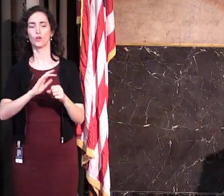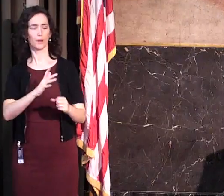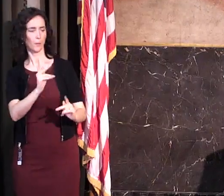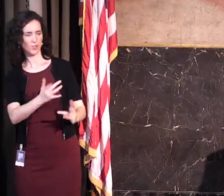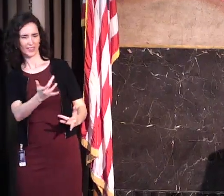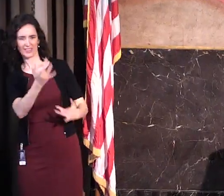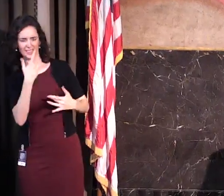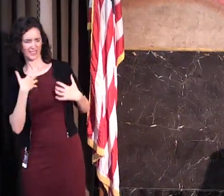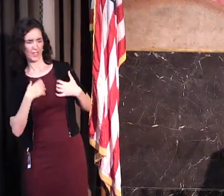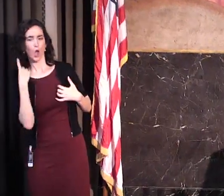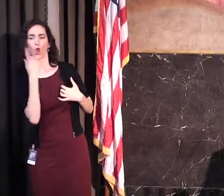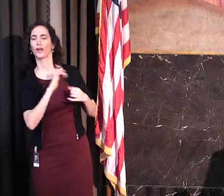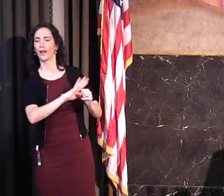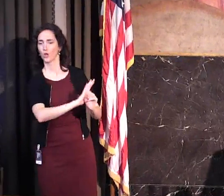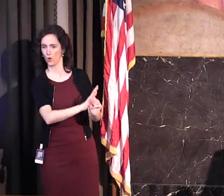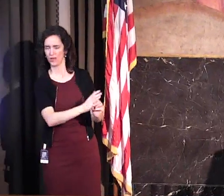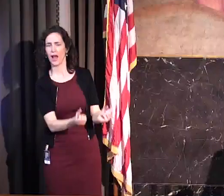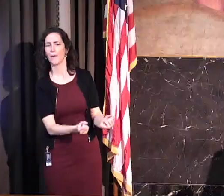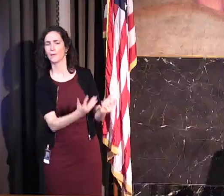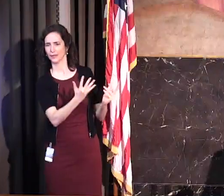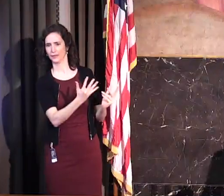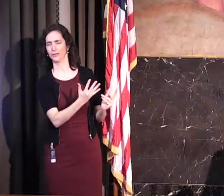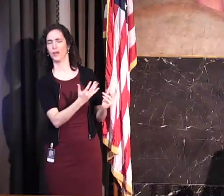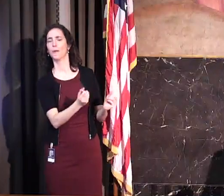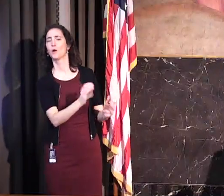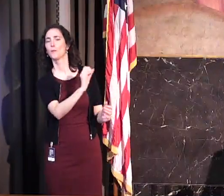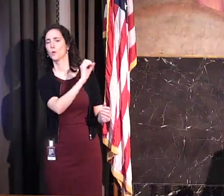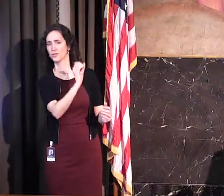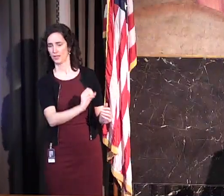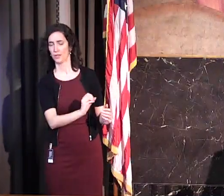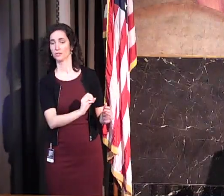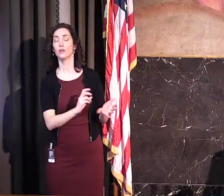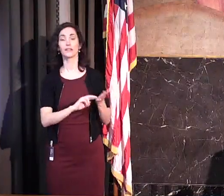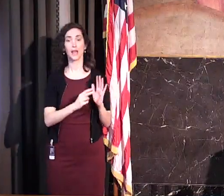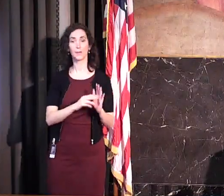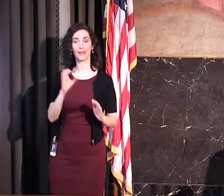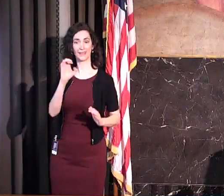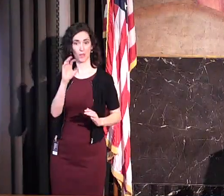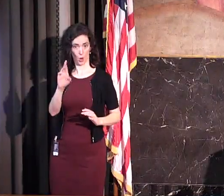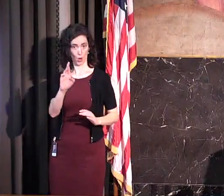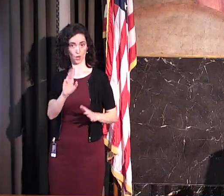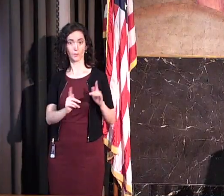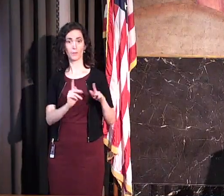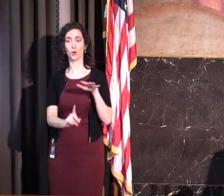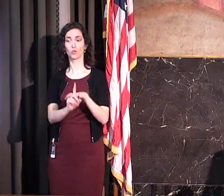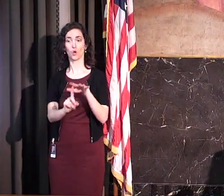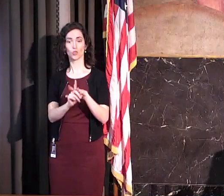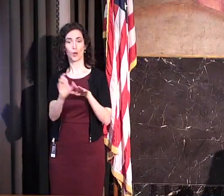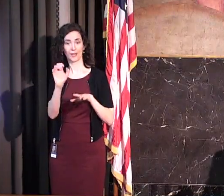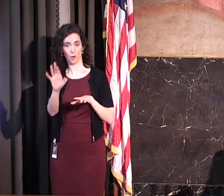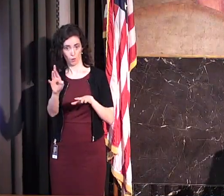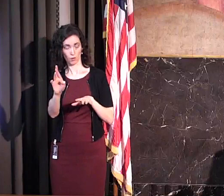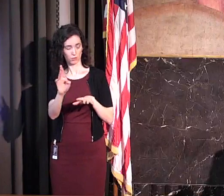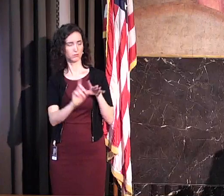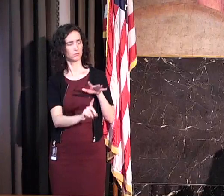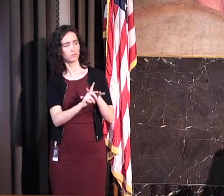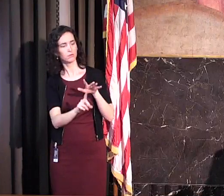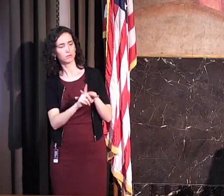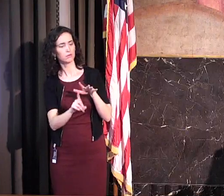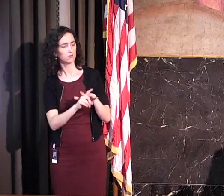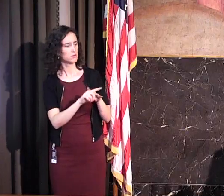illness. This is the number or the percent of all emergency department visits in the state that